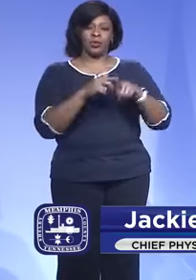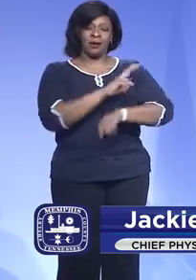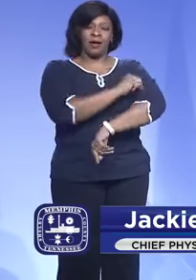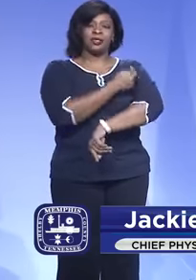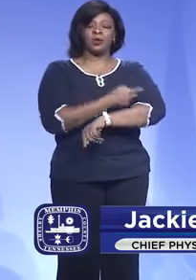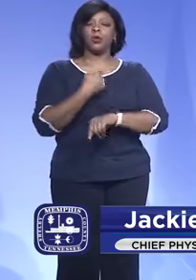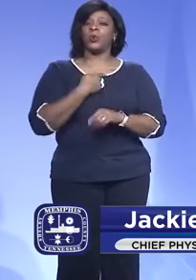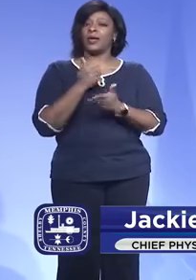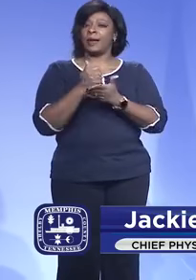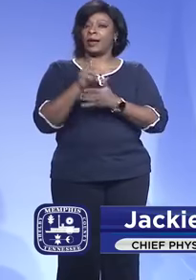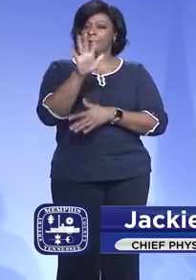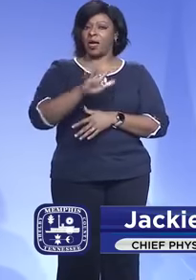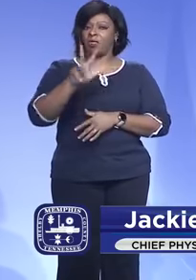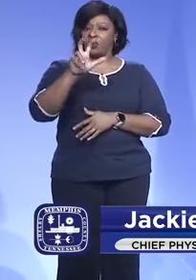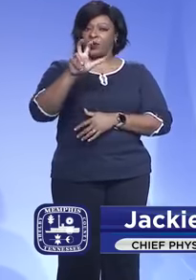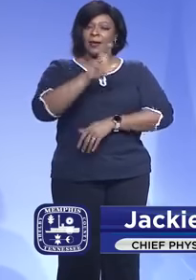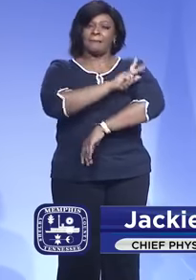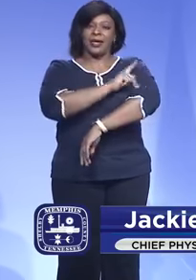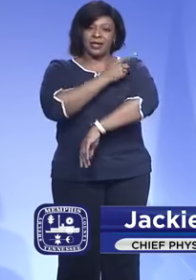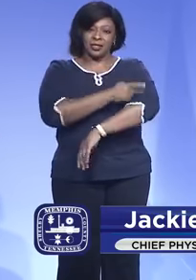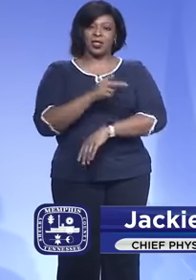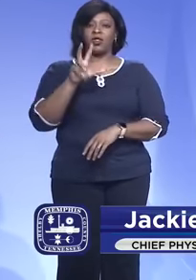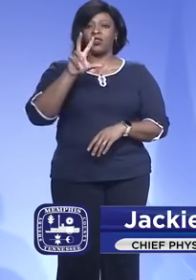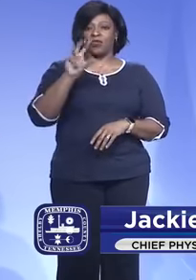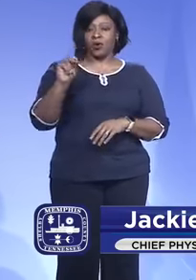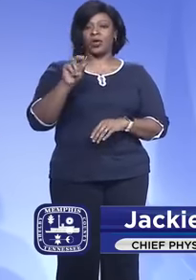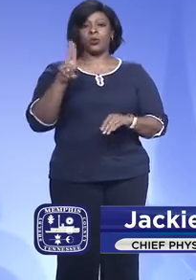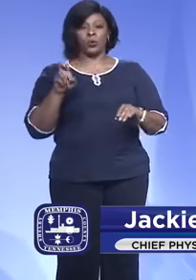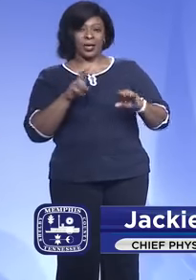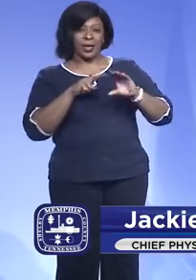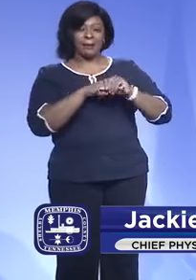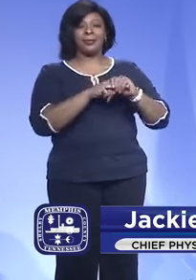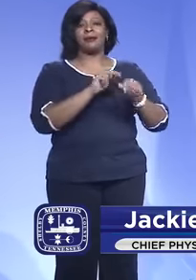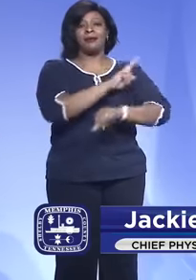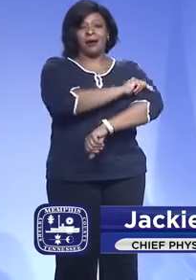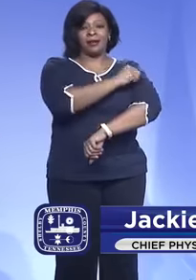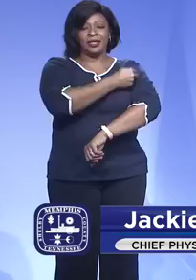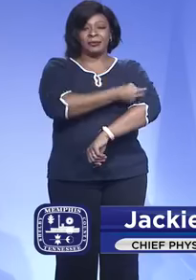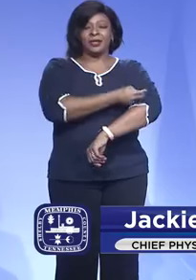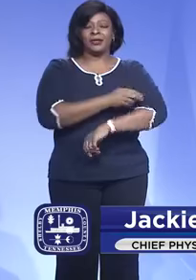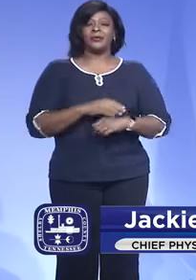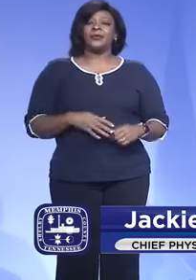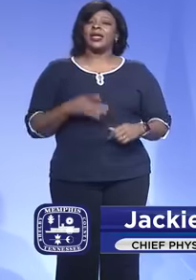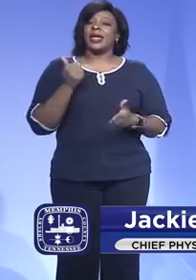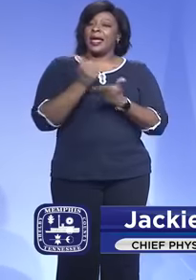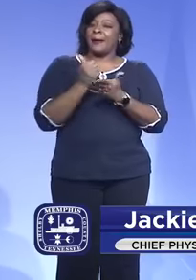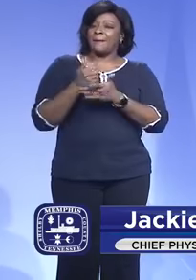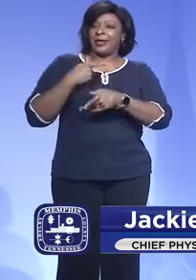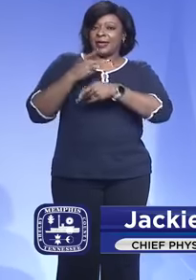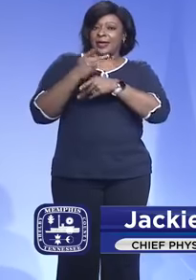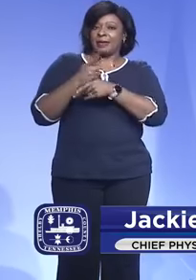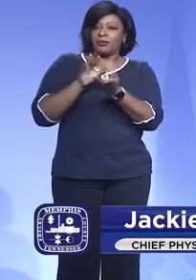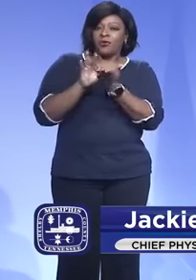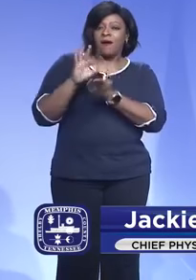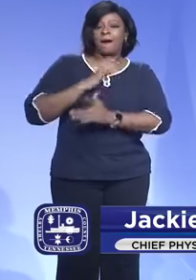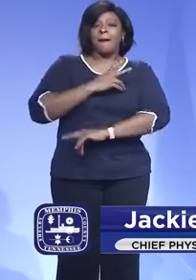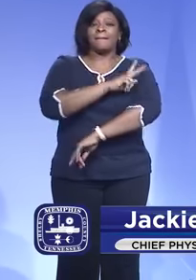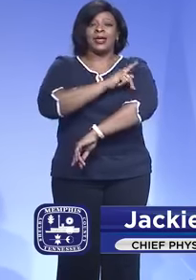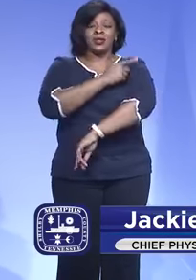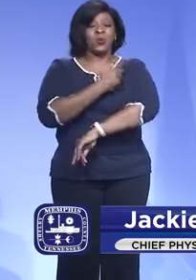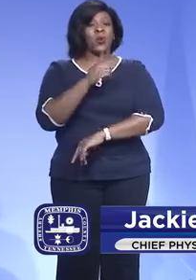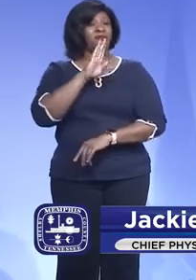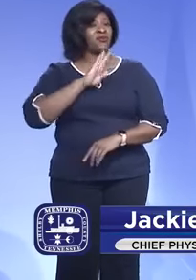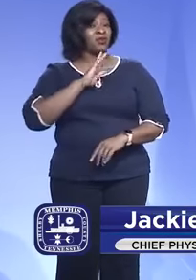way, with about 30 of them being readmitted. So it also allowed us to keep up with our patients, and one of the